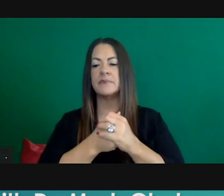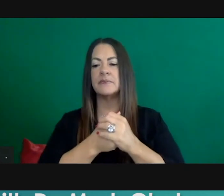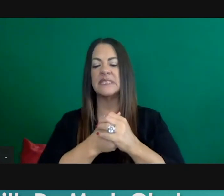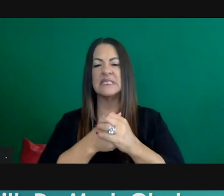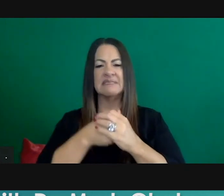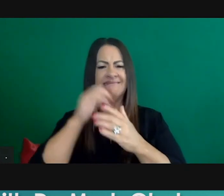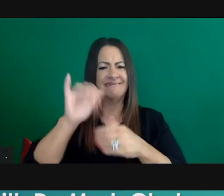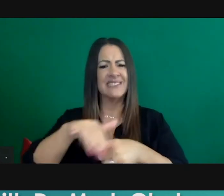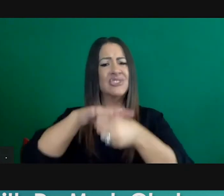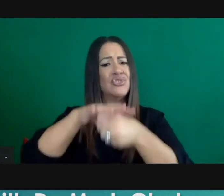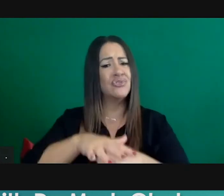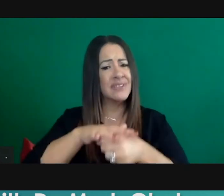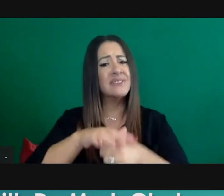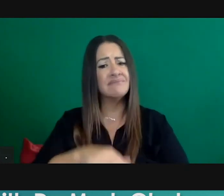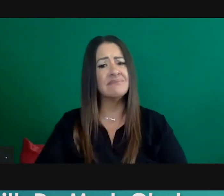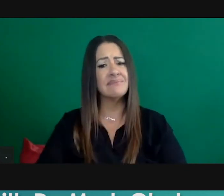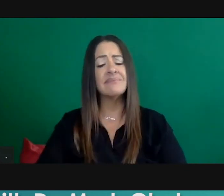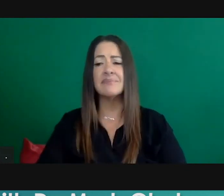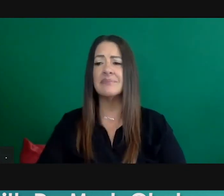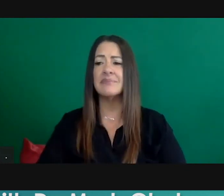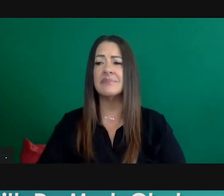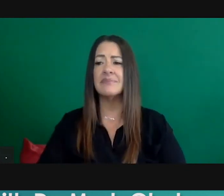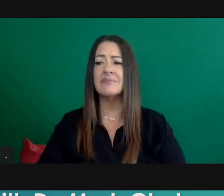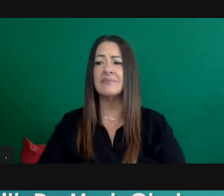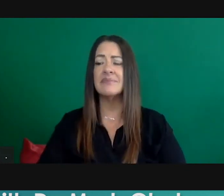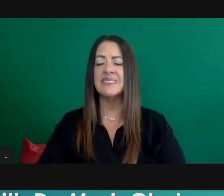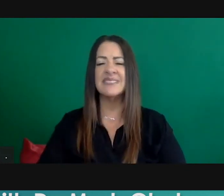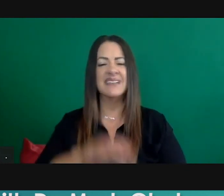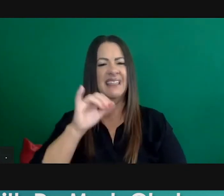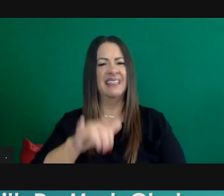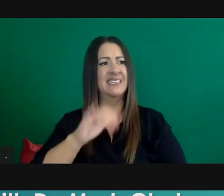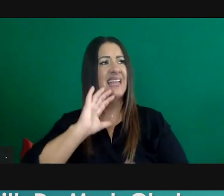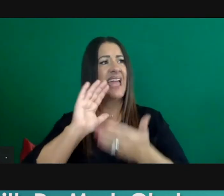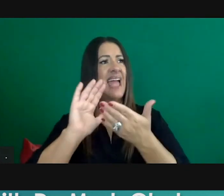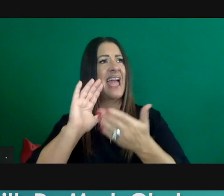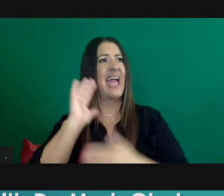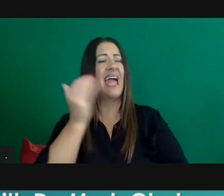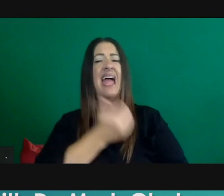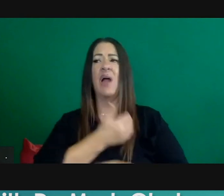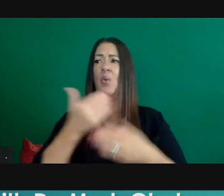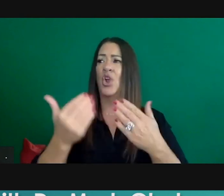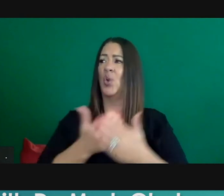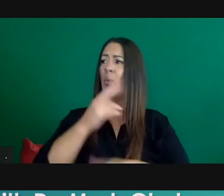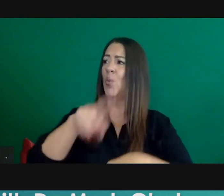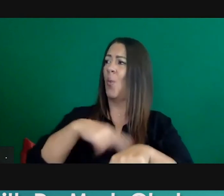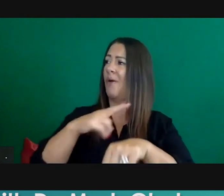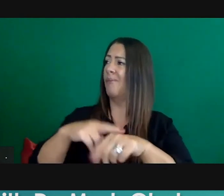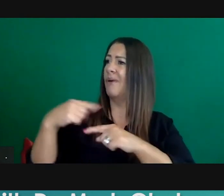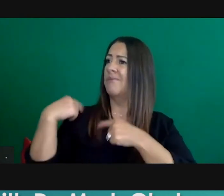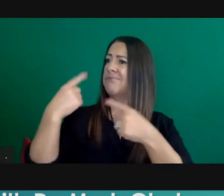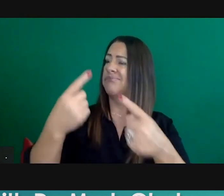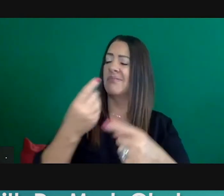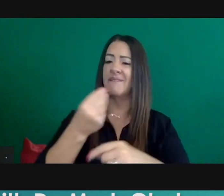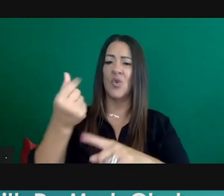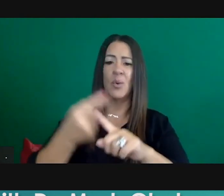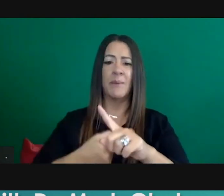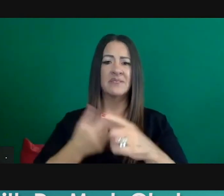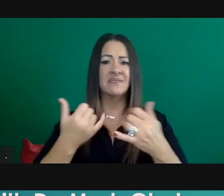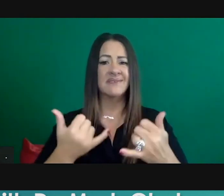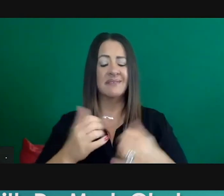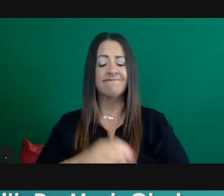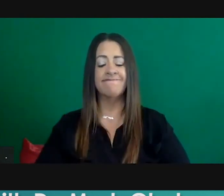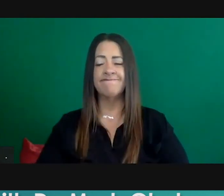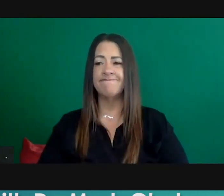of just living in a different new normal for very many months. We recognize that all of those